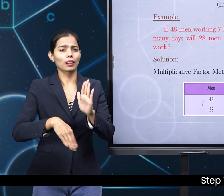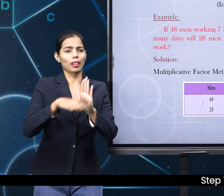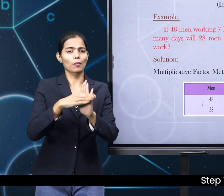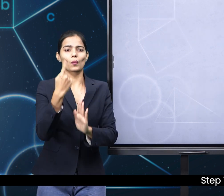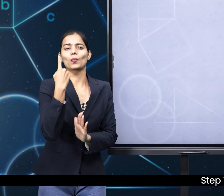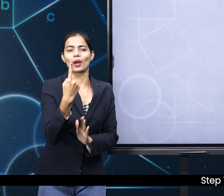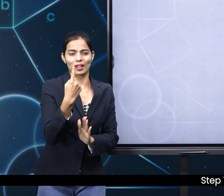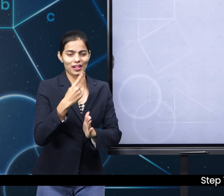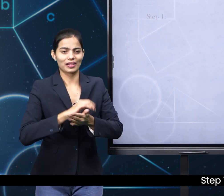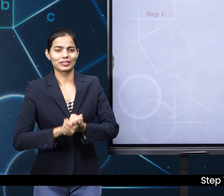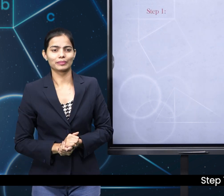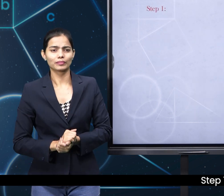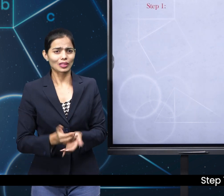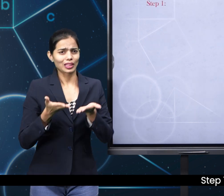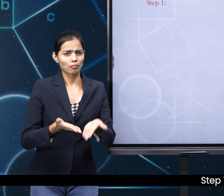Step 1.